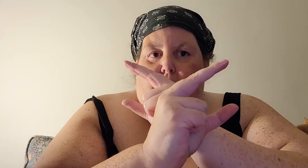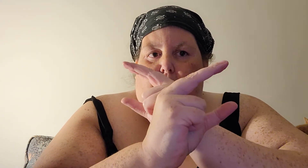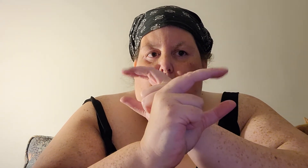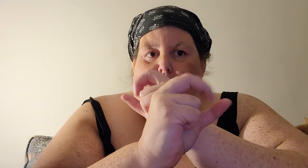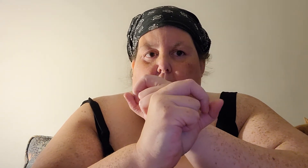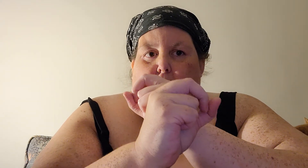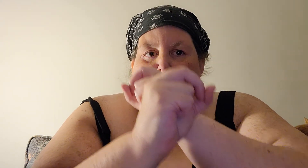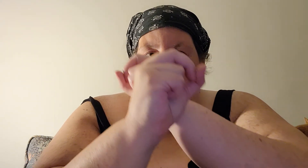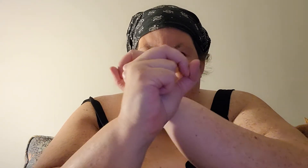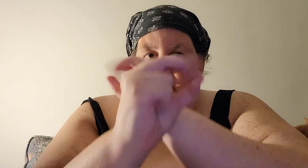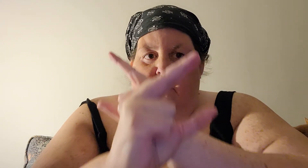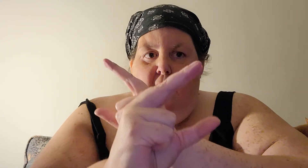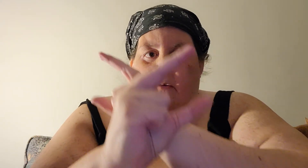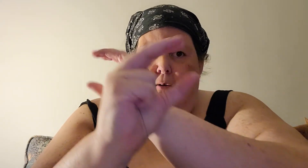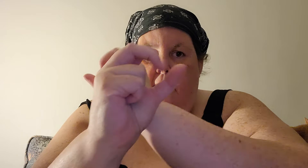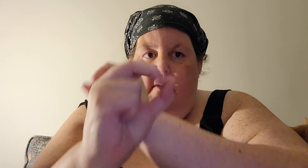Little rabbit.